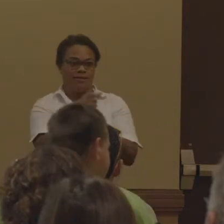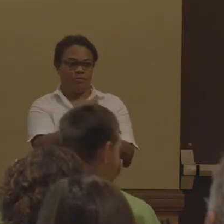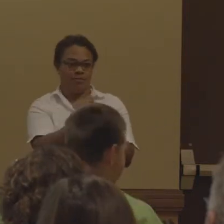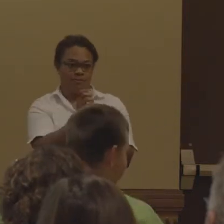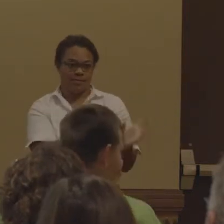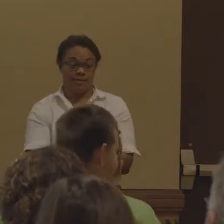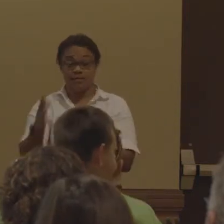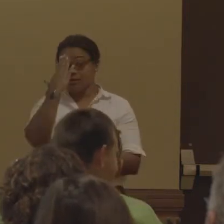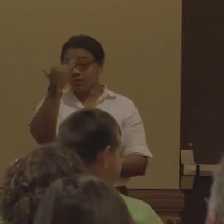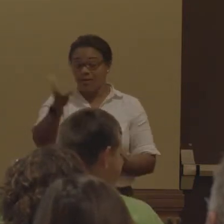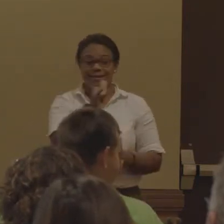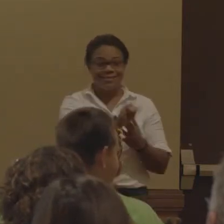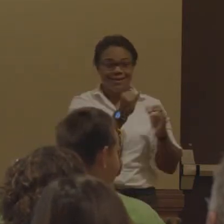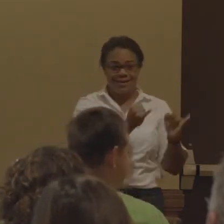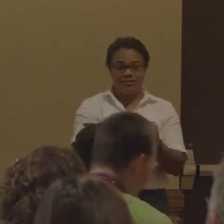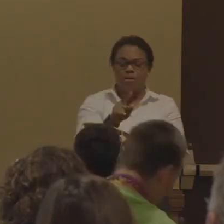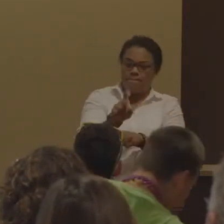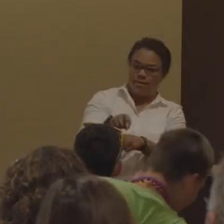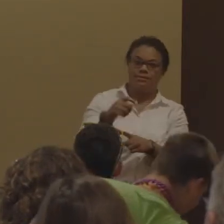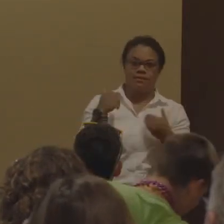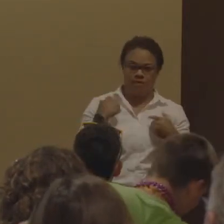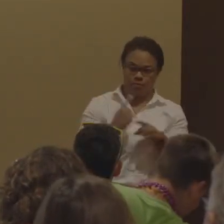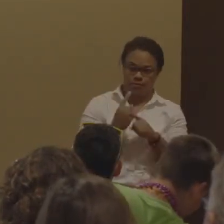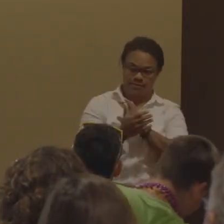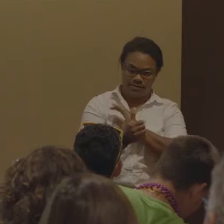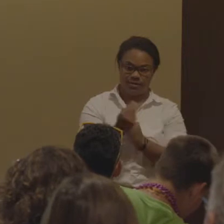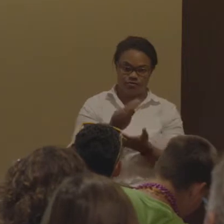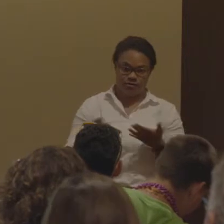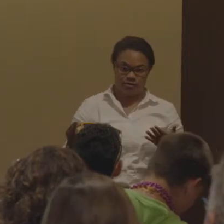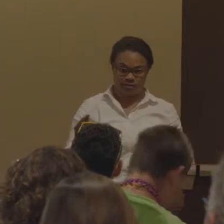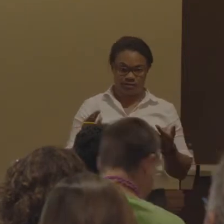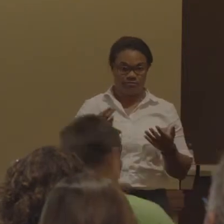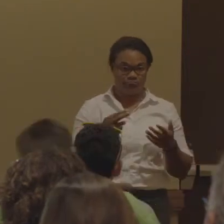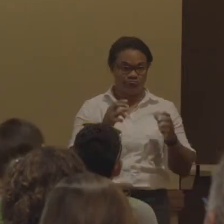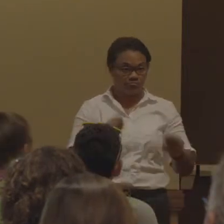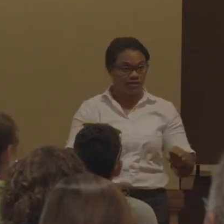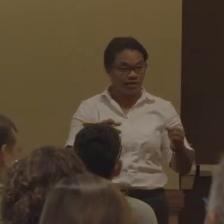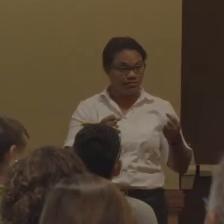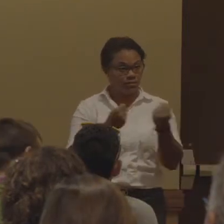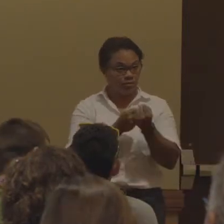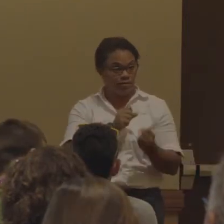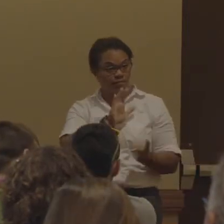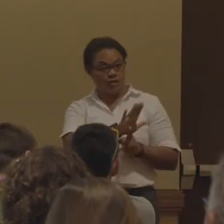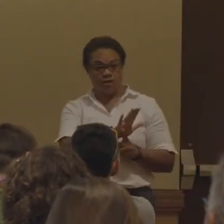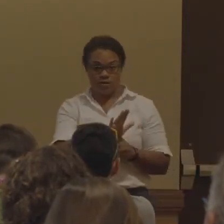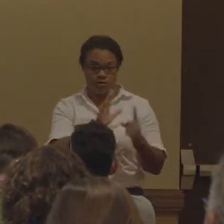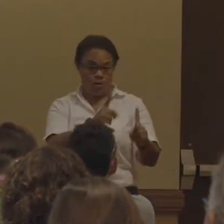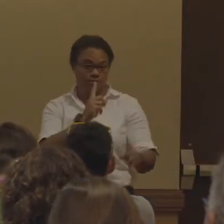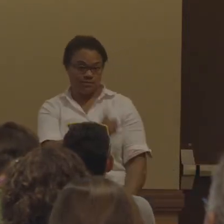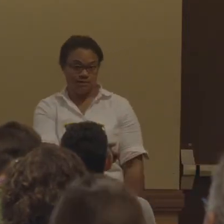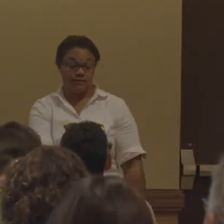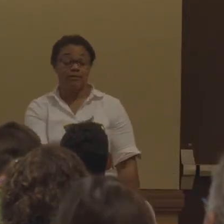make sure that individual has the skills and the resources and everything to support that self-employment goal.